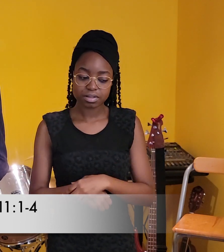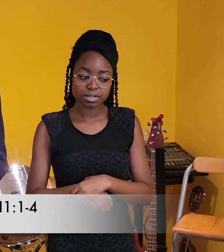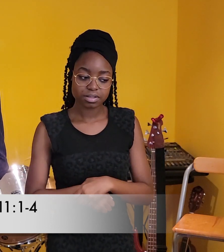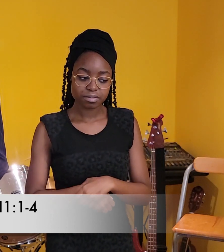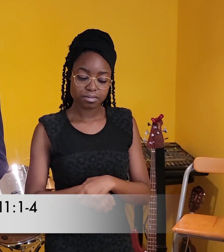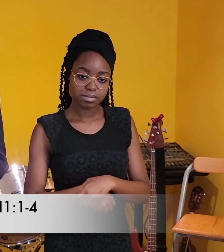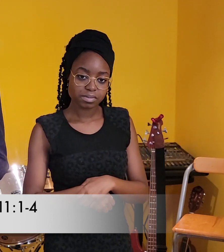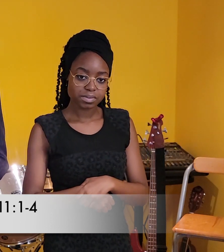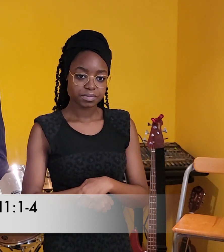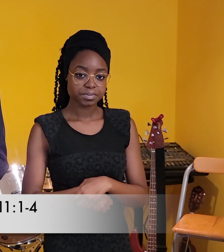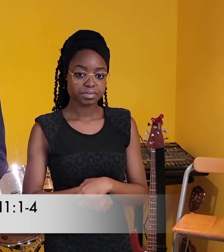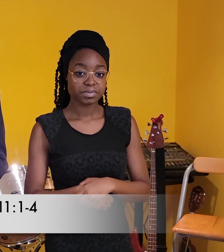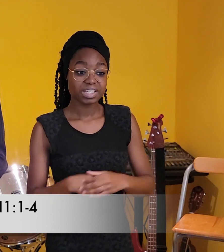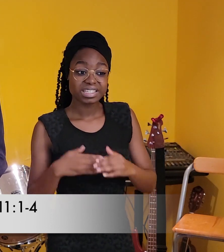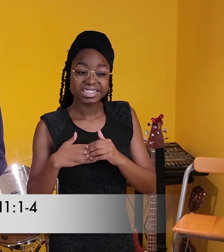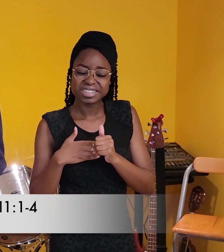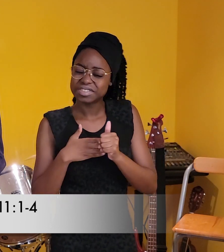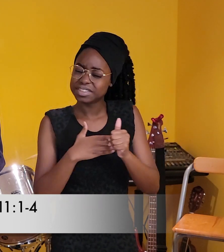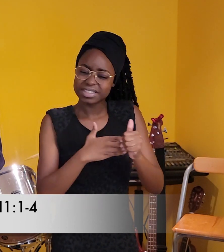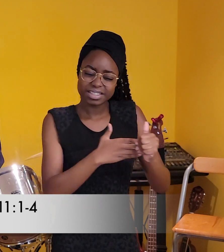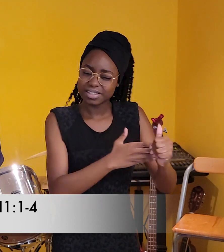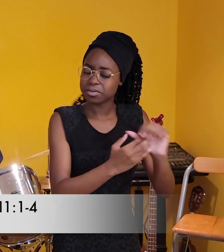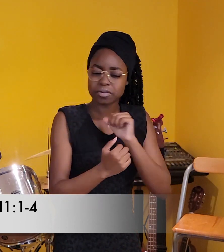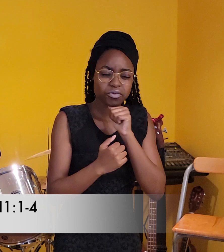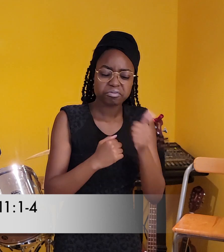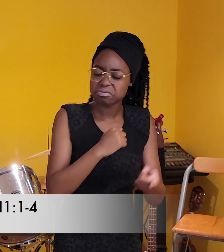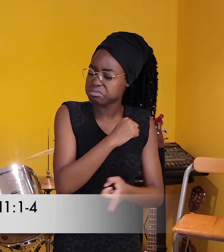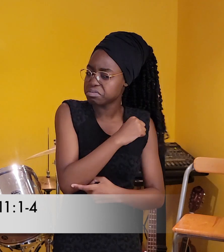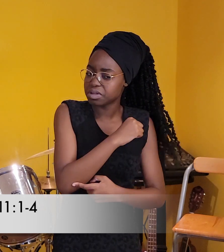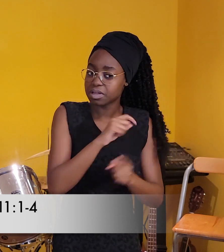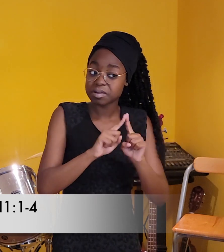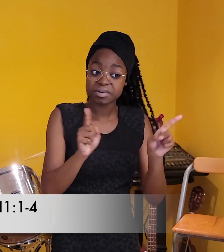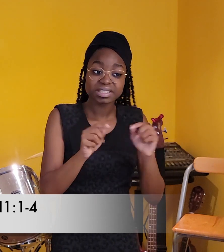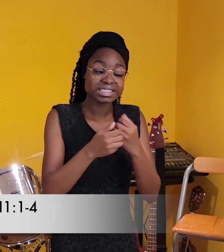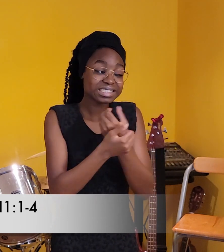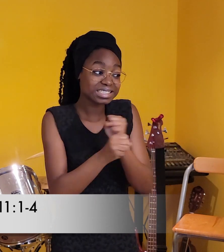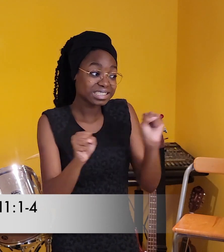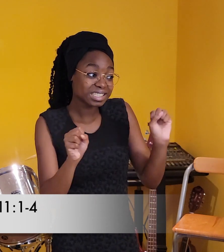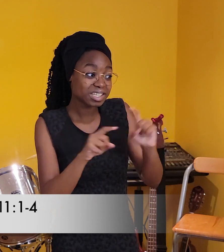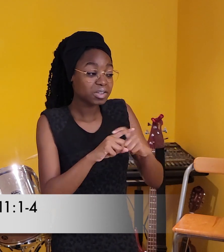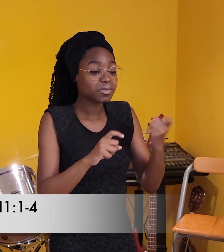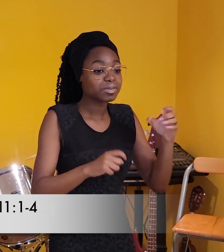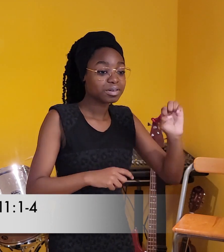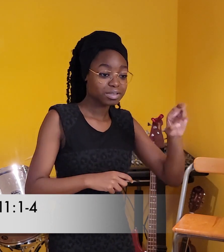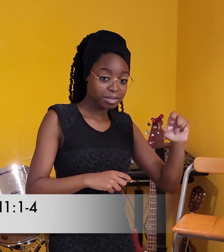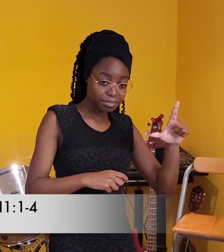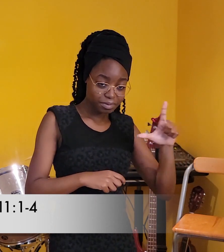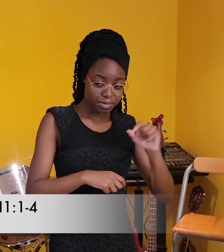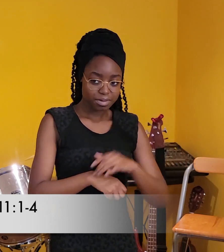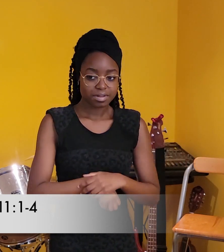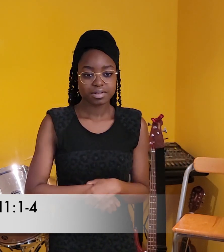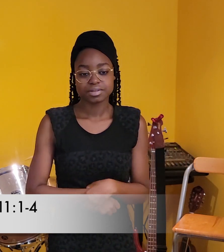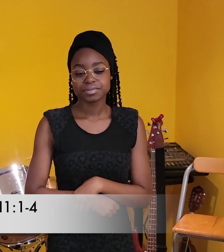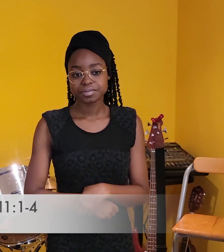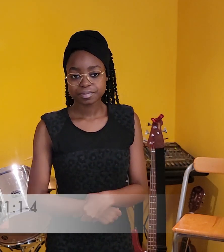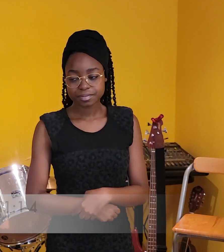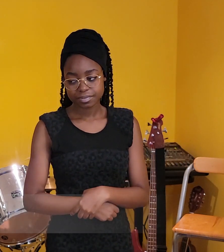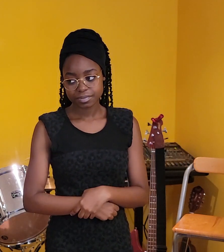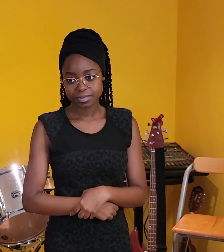to us. And lead us not into temptation, but deliver us from evil.